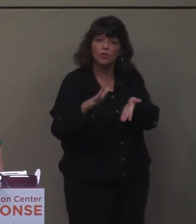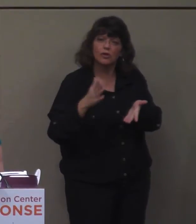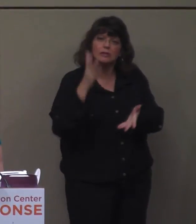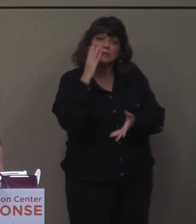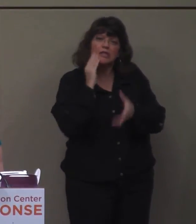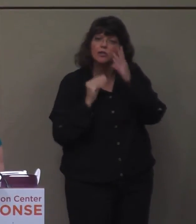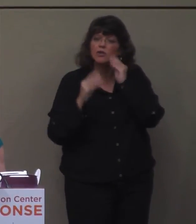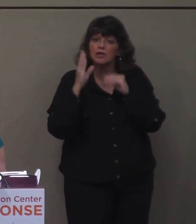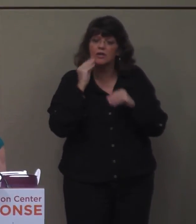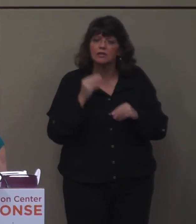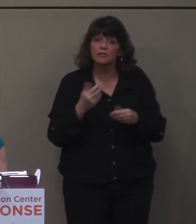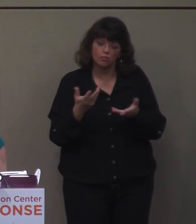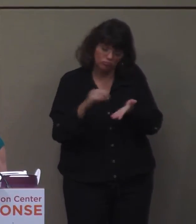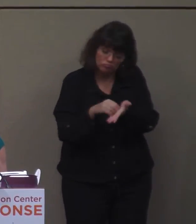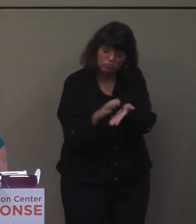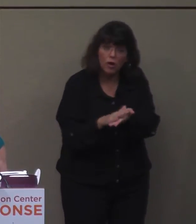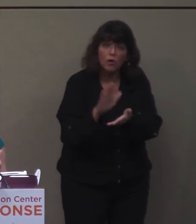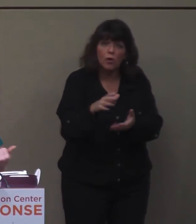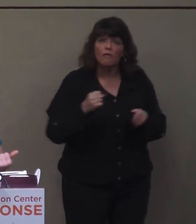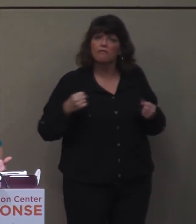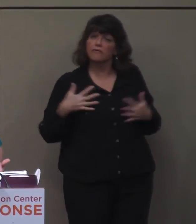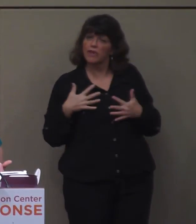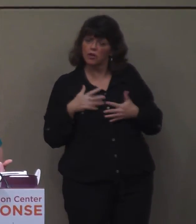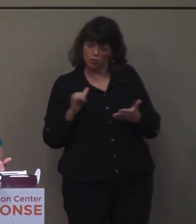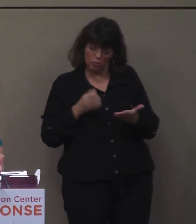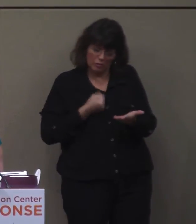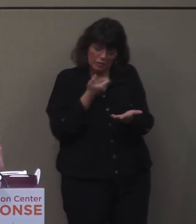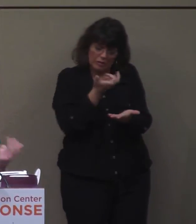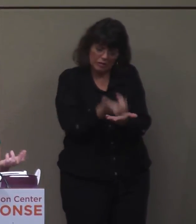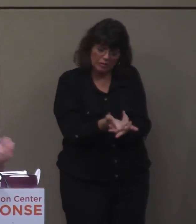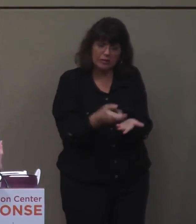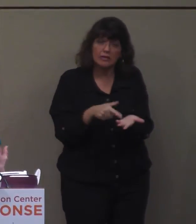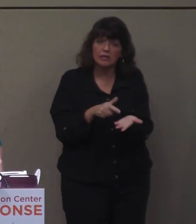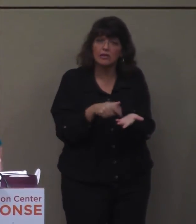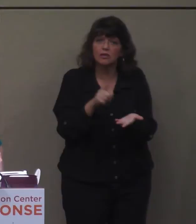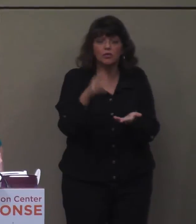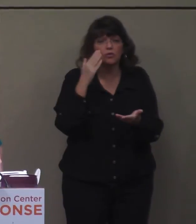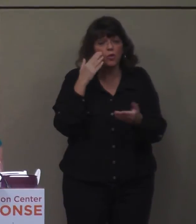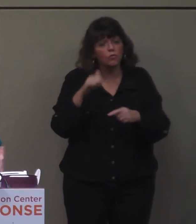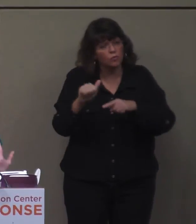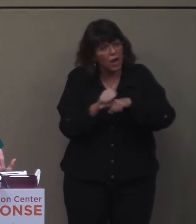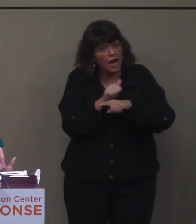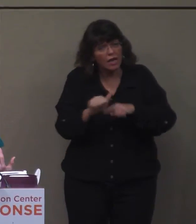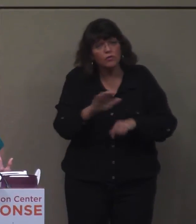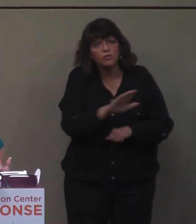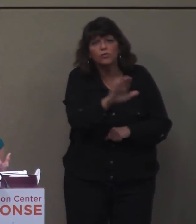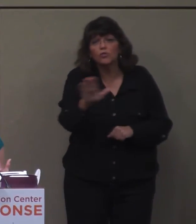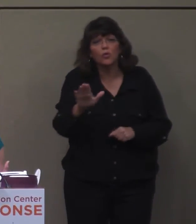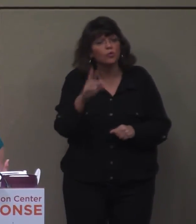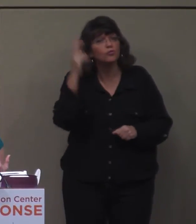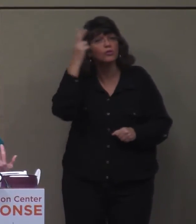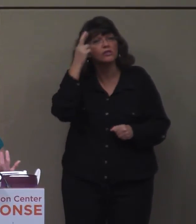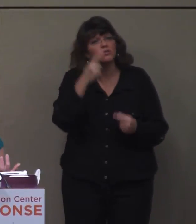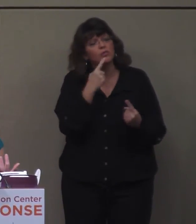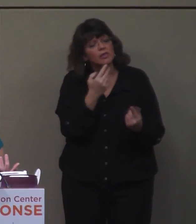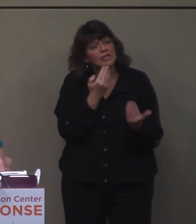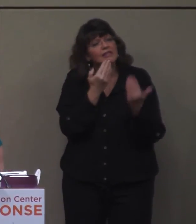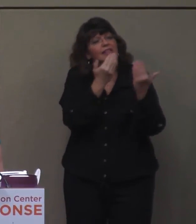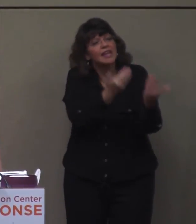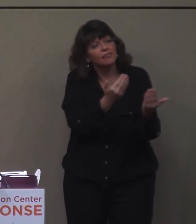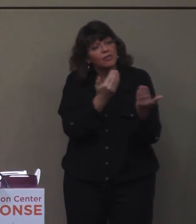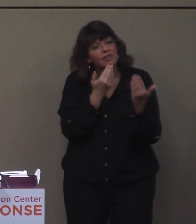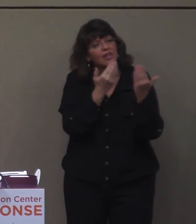concerns, because it's a great way to A, practice gratitude, and then B, really just reflect on what's going on right now in the